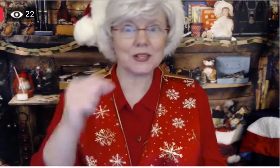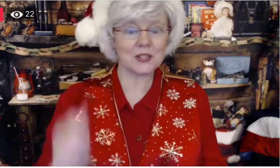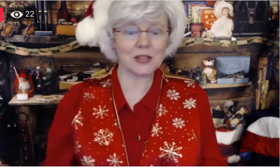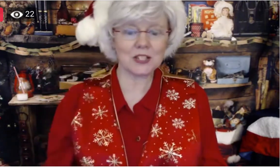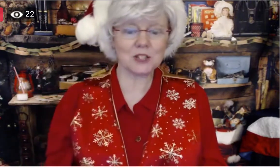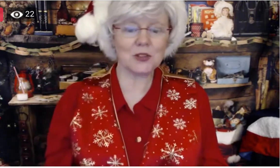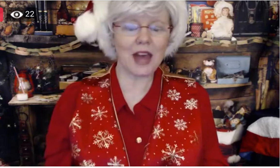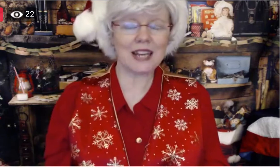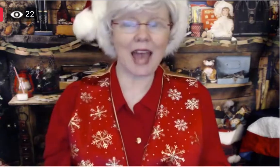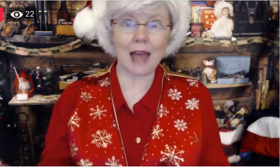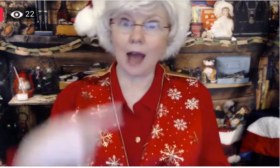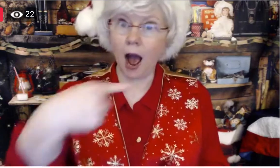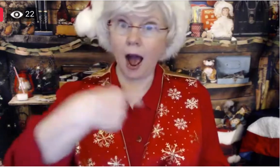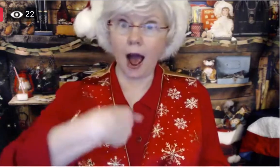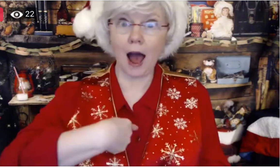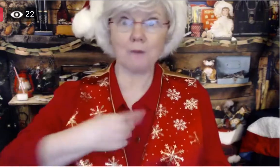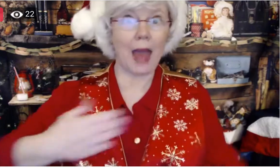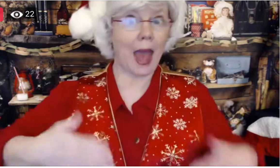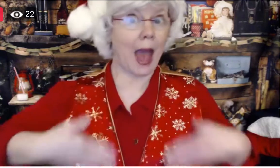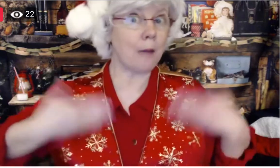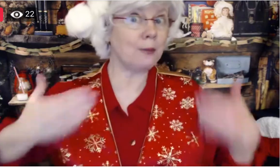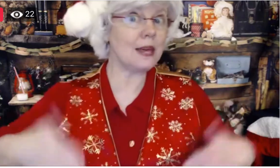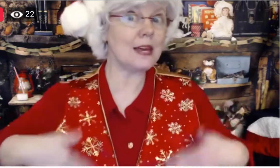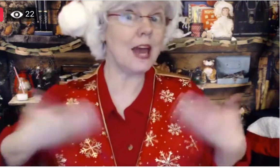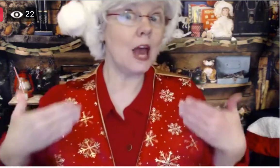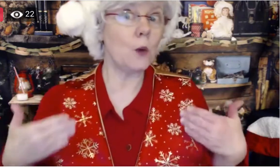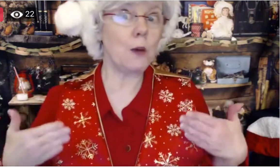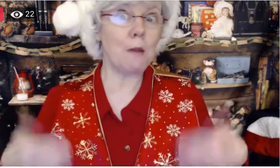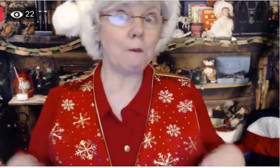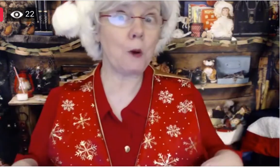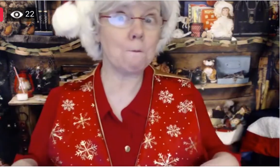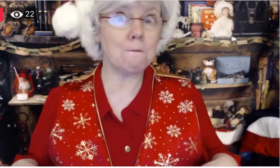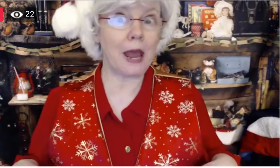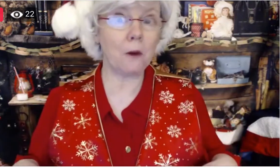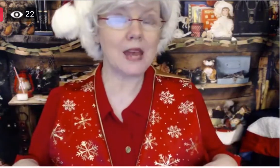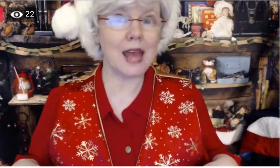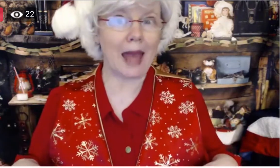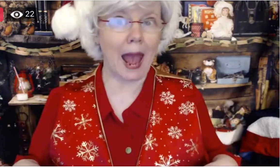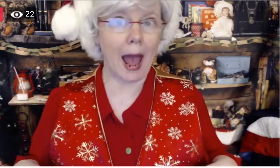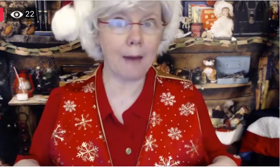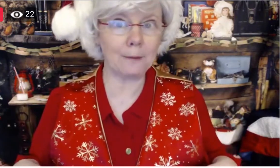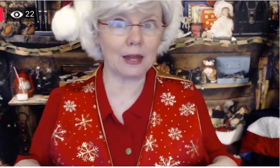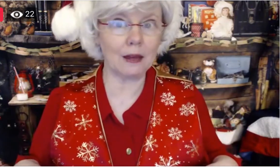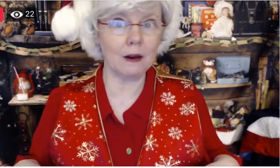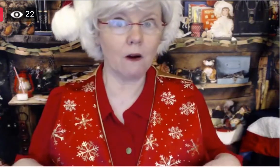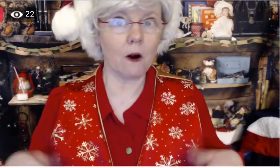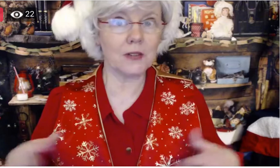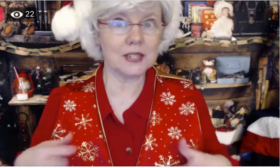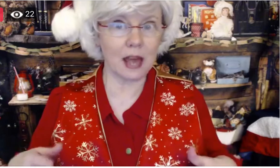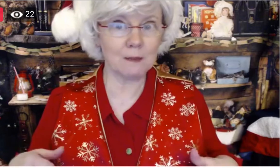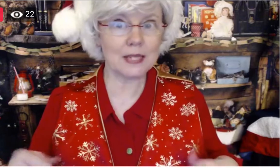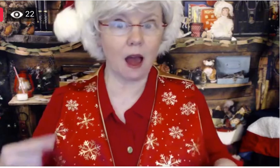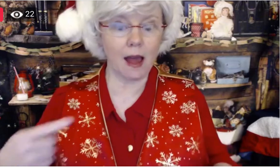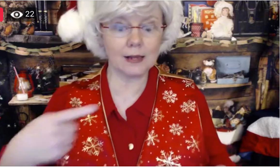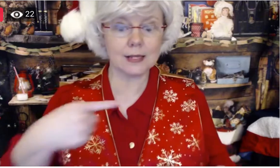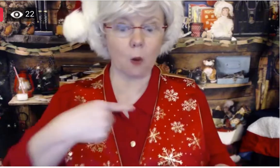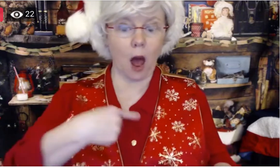So let's do that again. I'm happy. Remember, merry and happy are the same sign. So